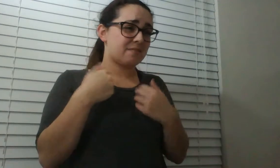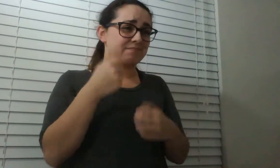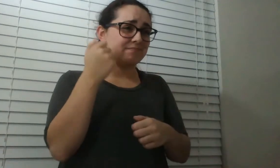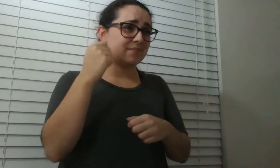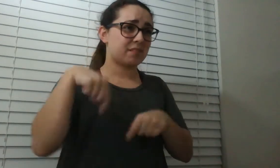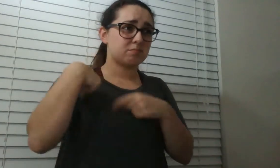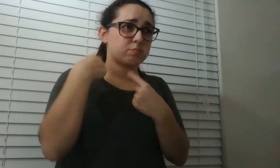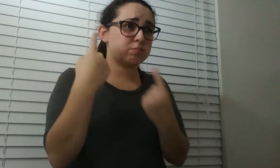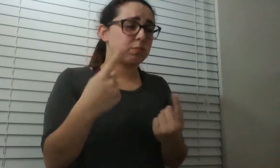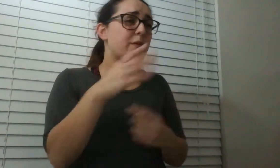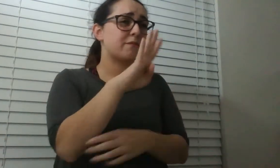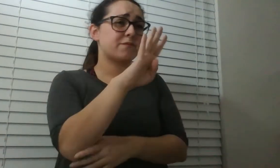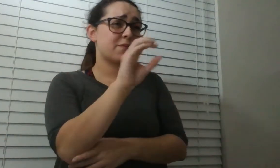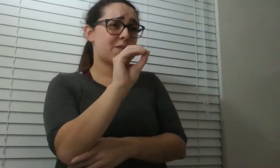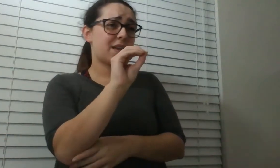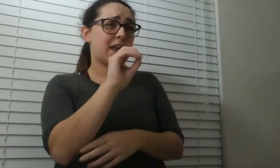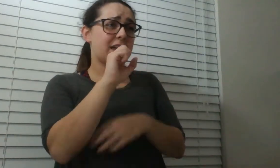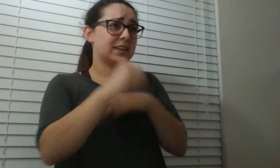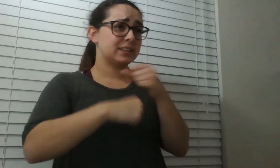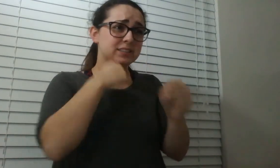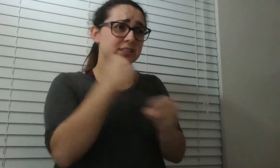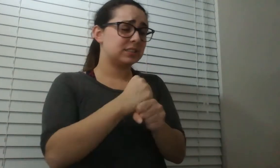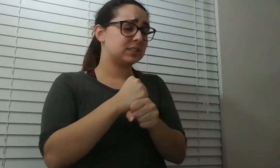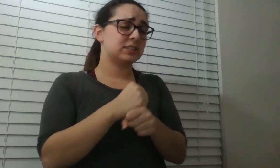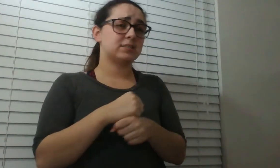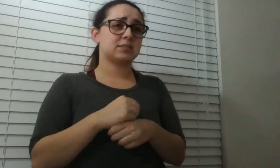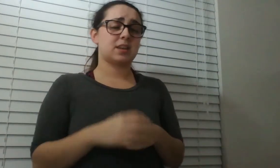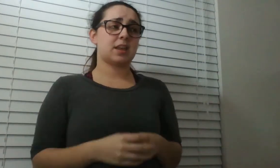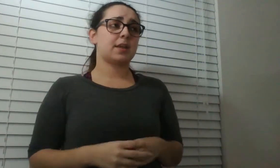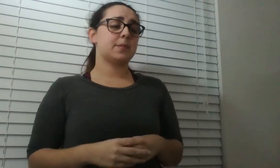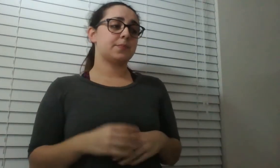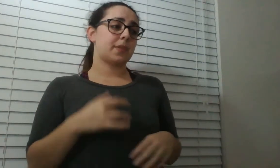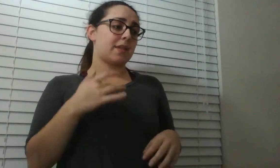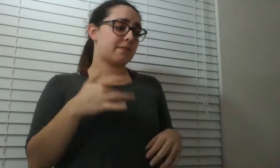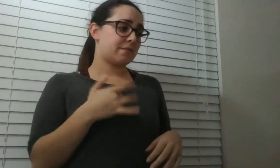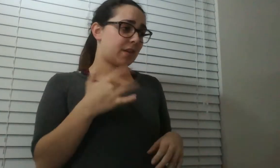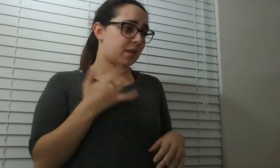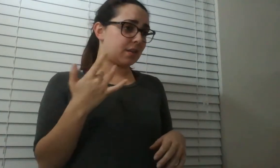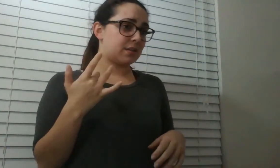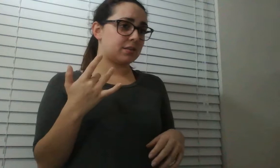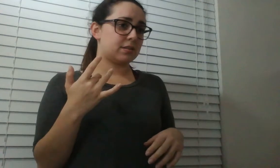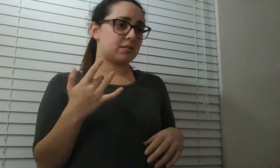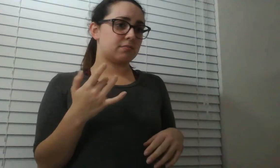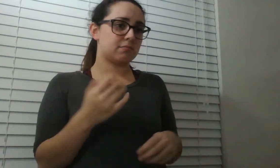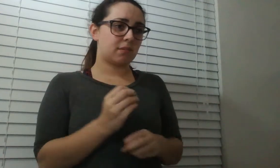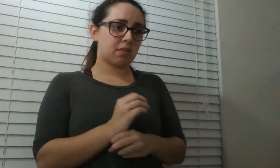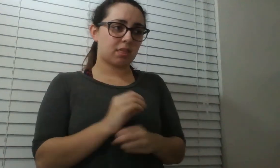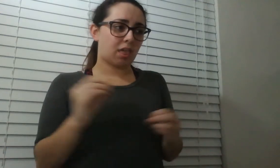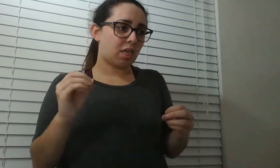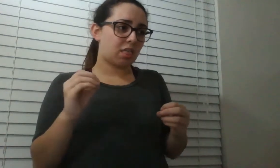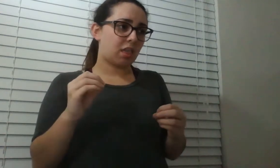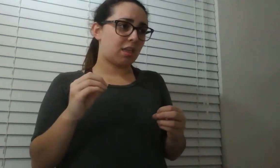And it just felt a dullness, kind of heavy, like everything was just a